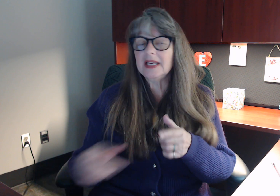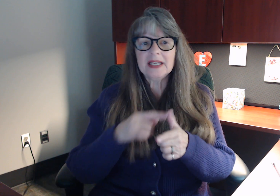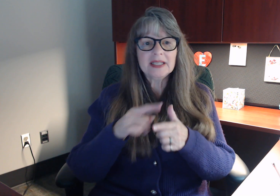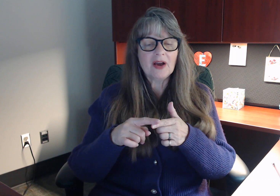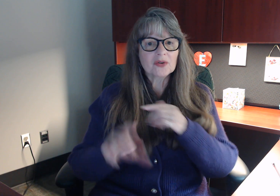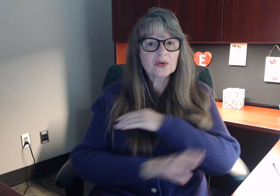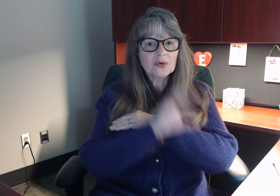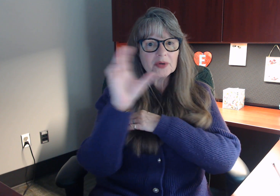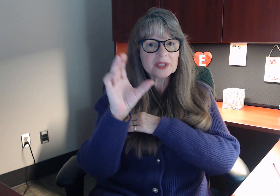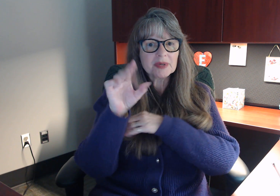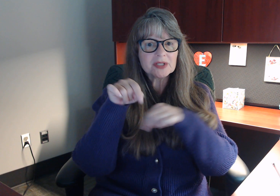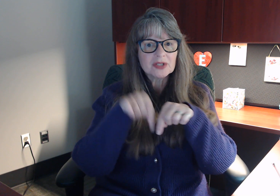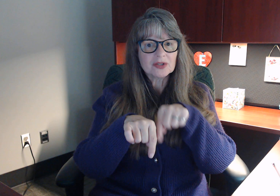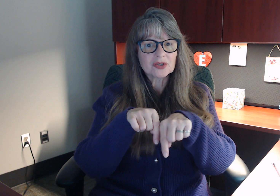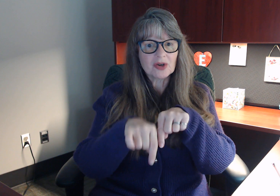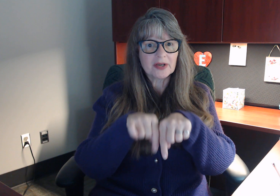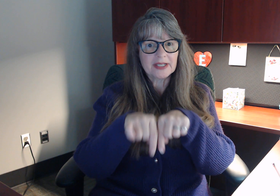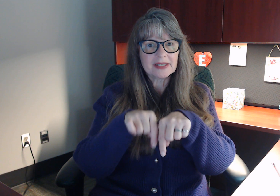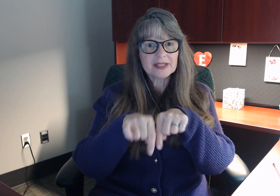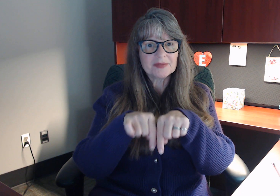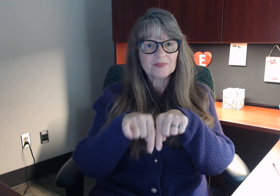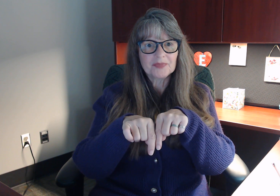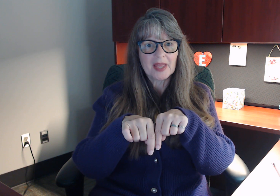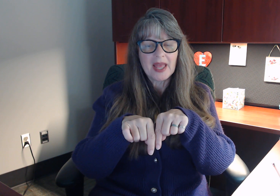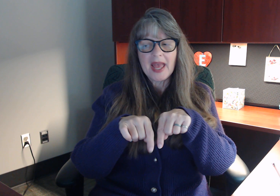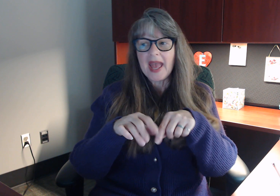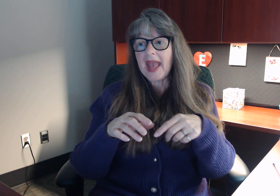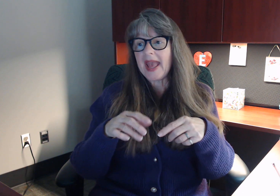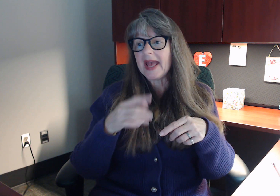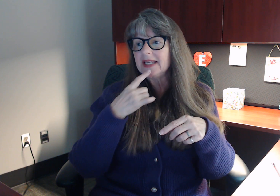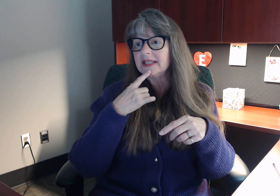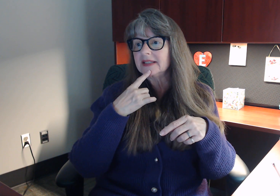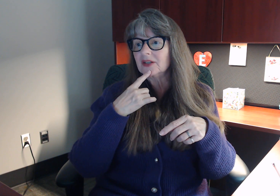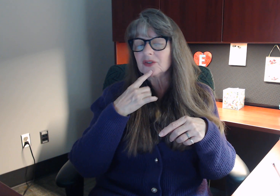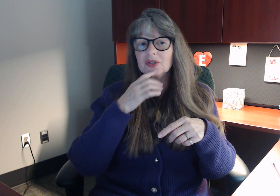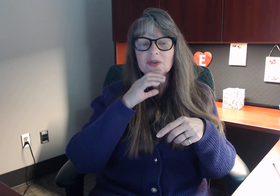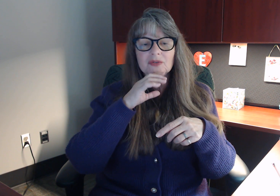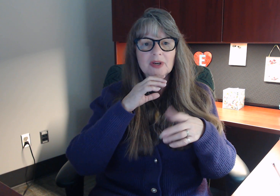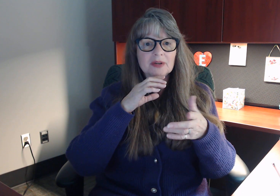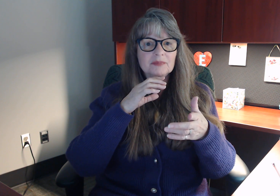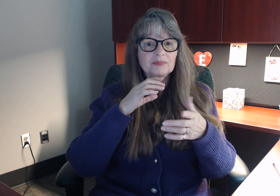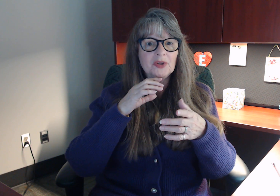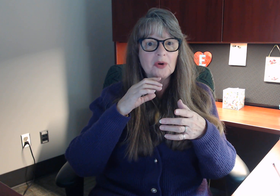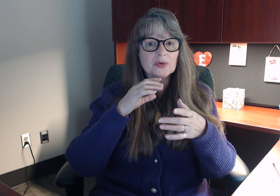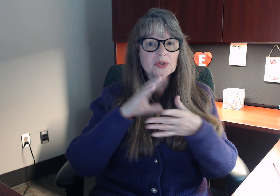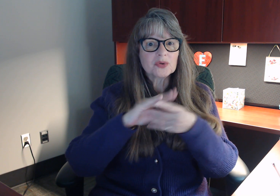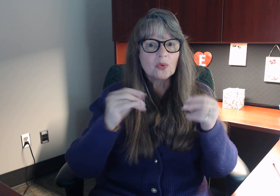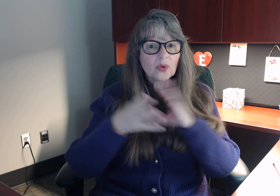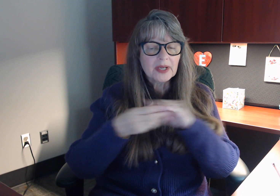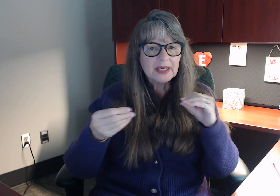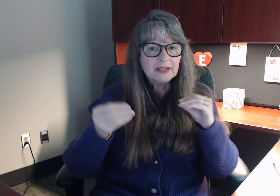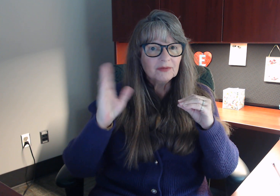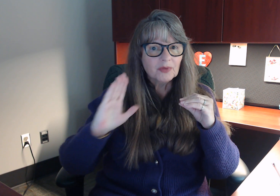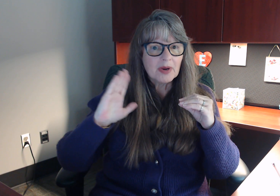then on Christmas stockings, and there's a story from way